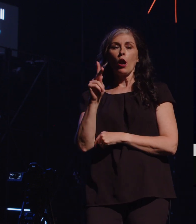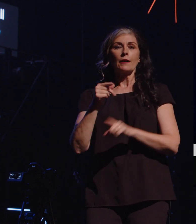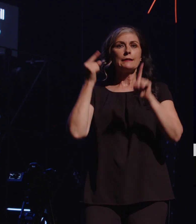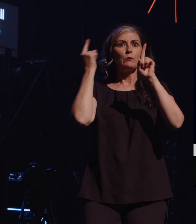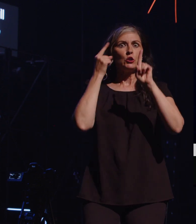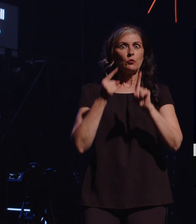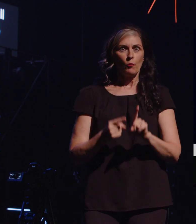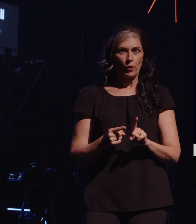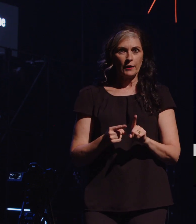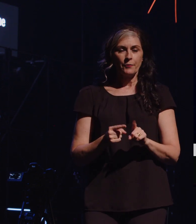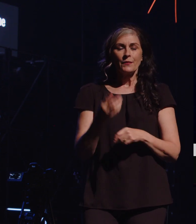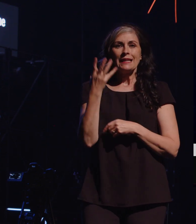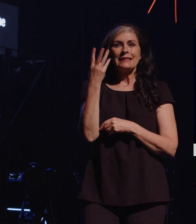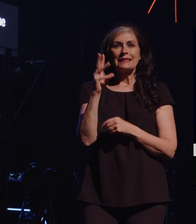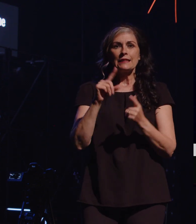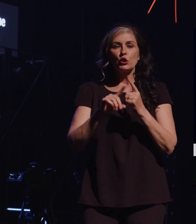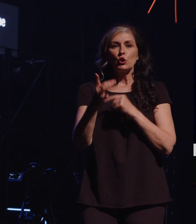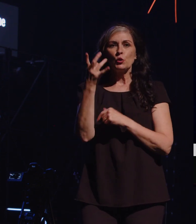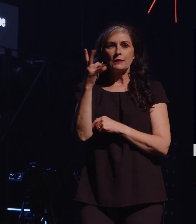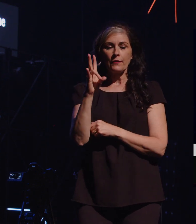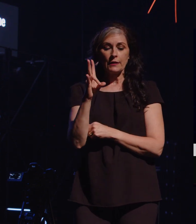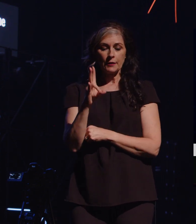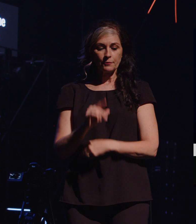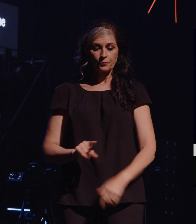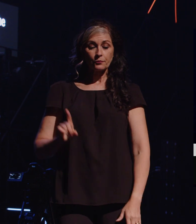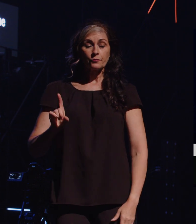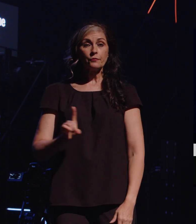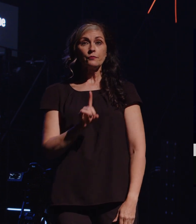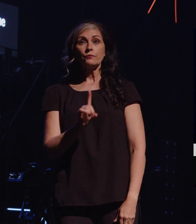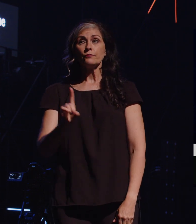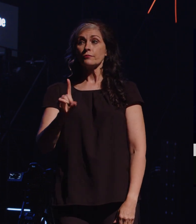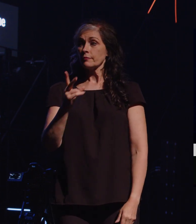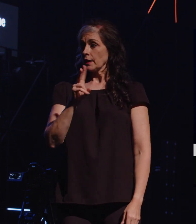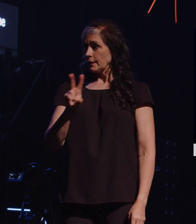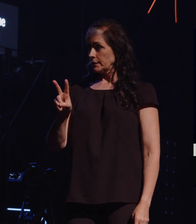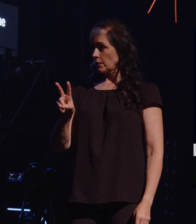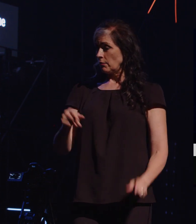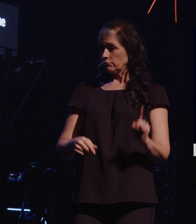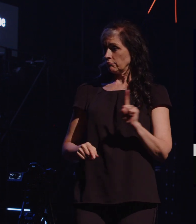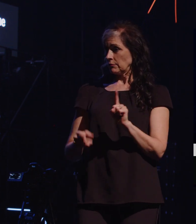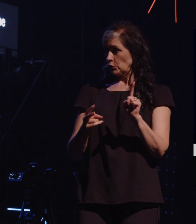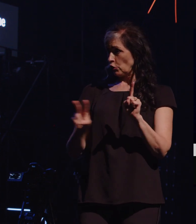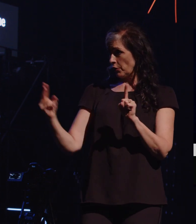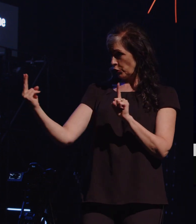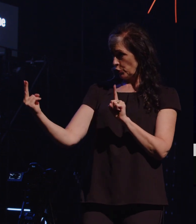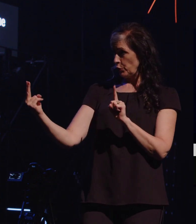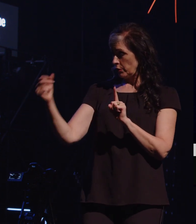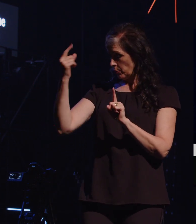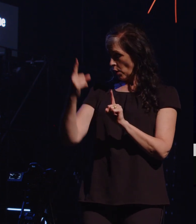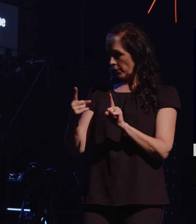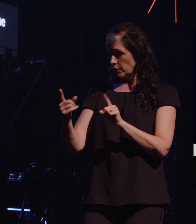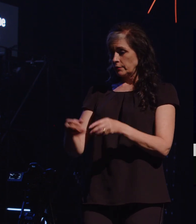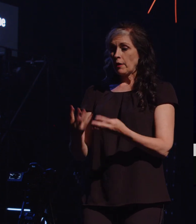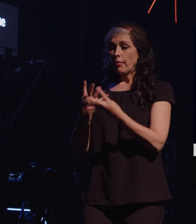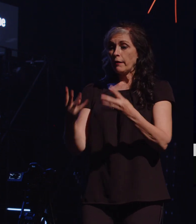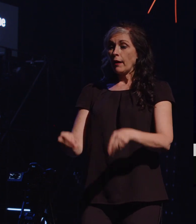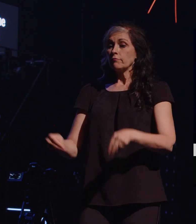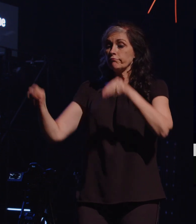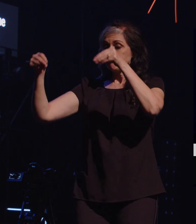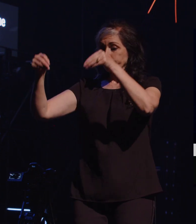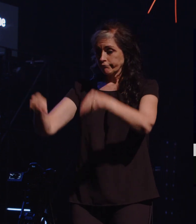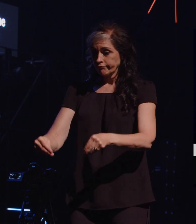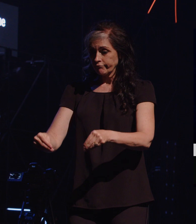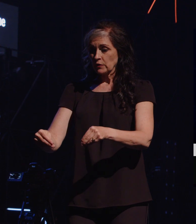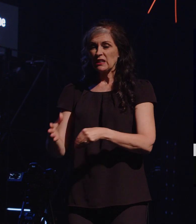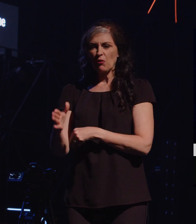point. 16 through 17. Passing along the side of the Sea of Galilee, he saw Simon and Andrew, the brother of Simon, casting a net into the sea, for they